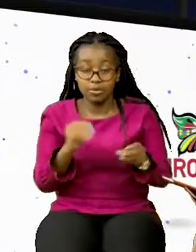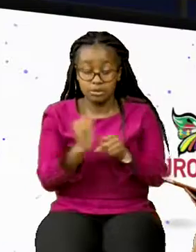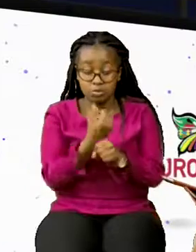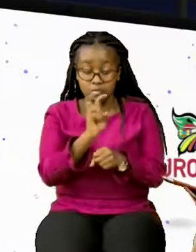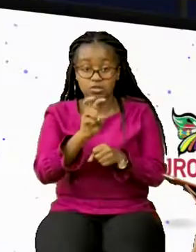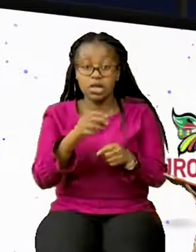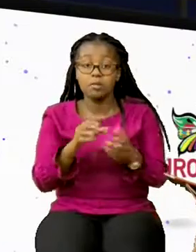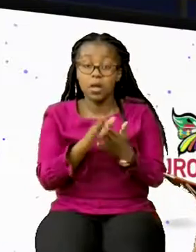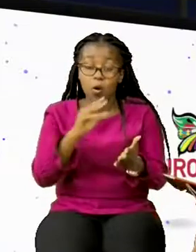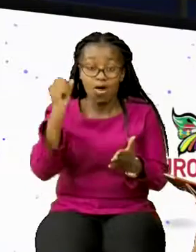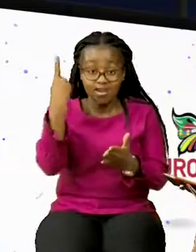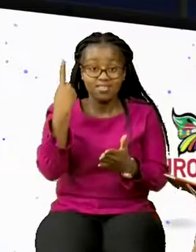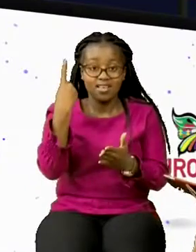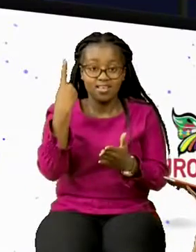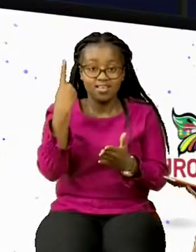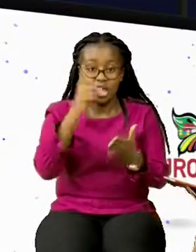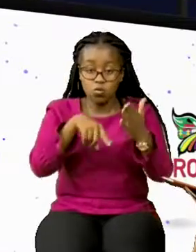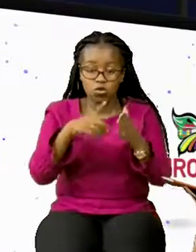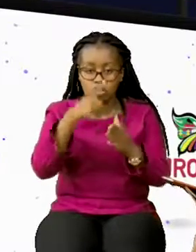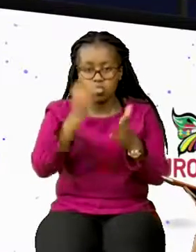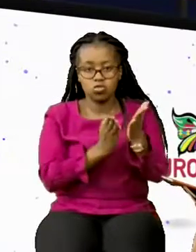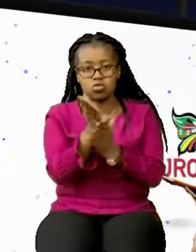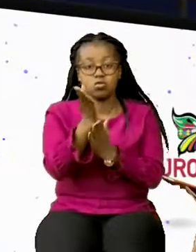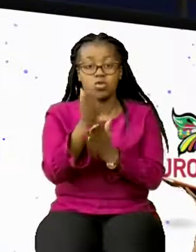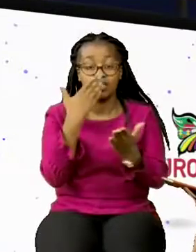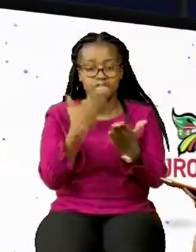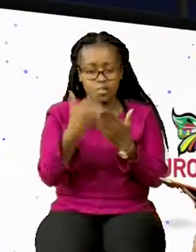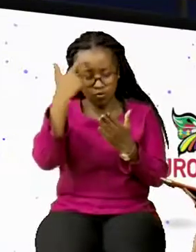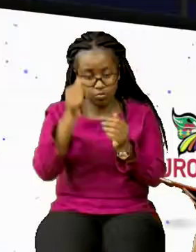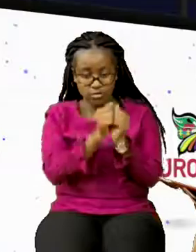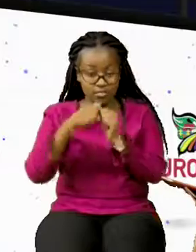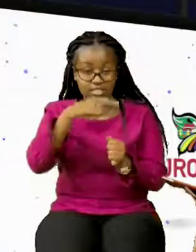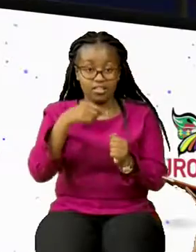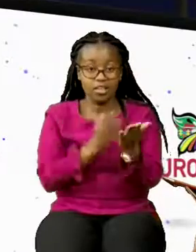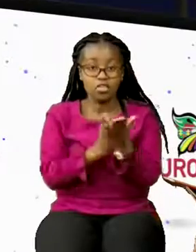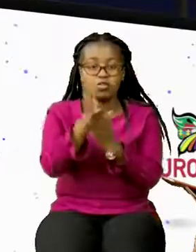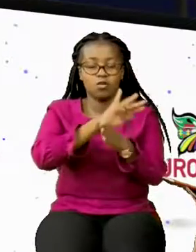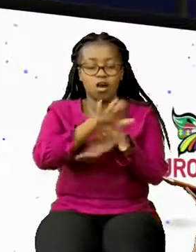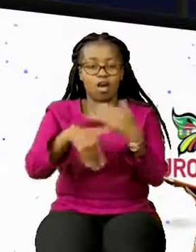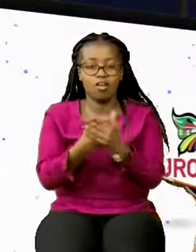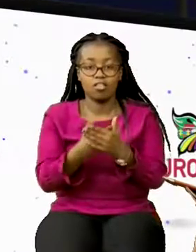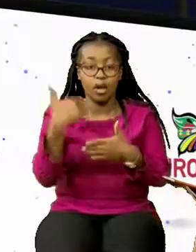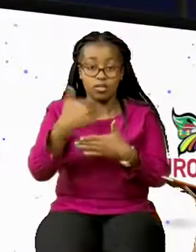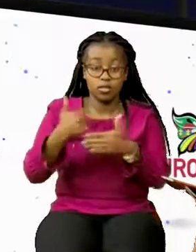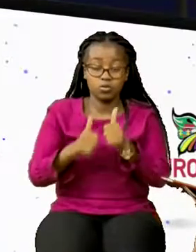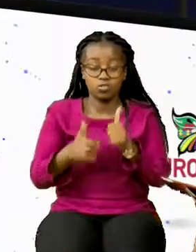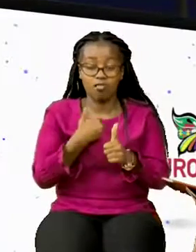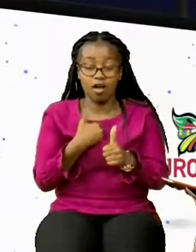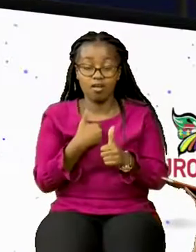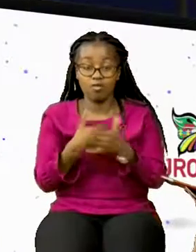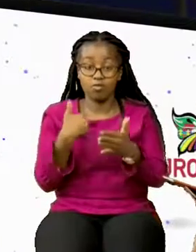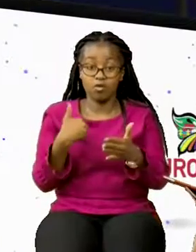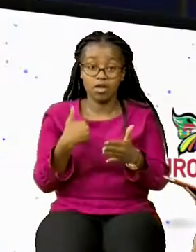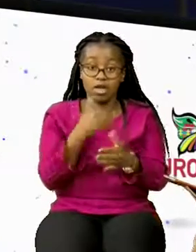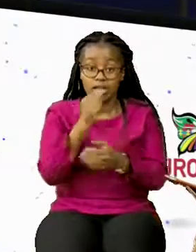more understanding and compassionate about what they go through. So thank you for being with us throughout all the episodes that we have had. And in